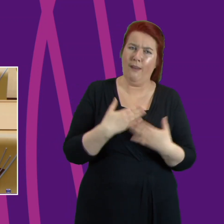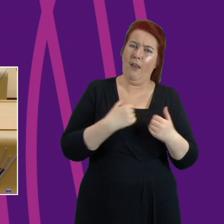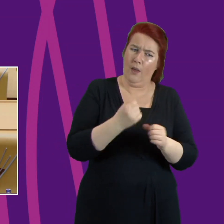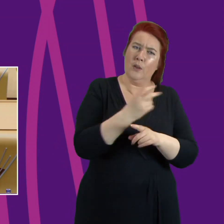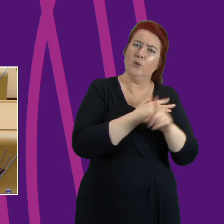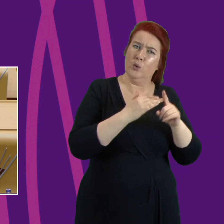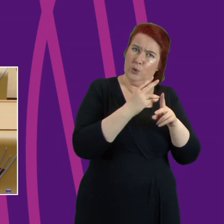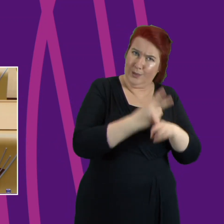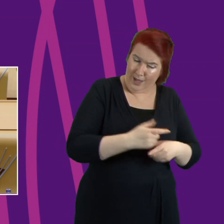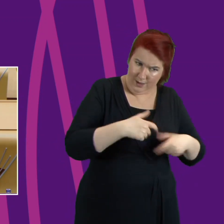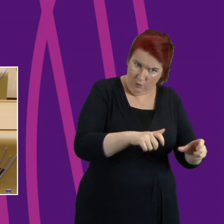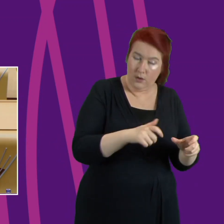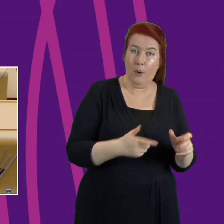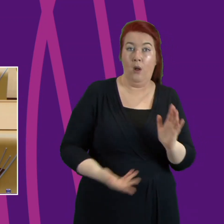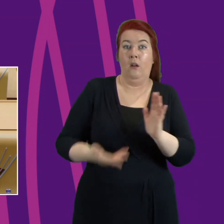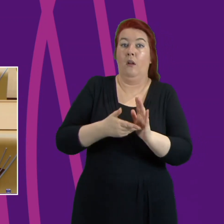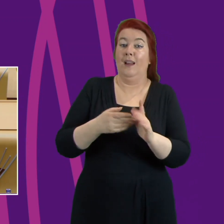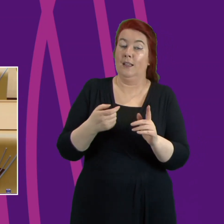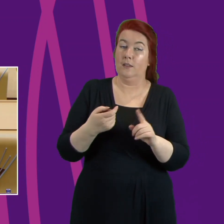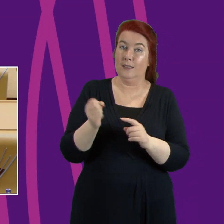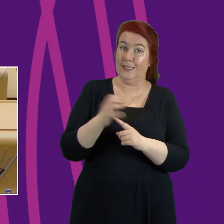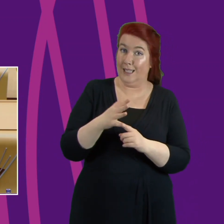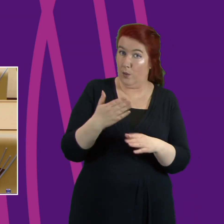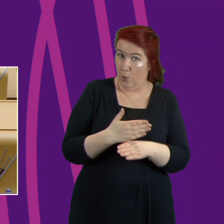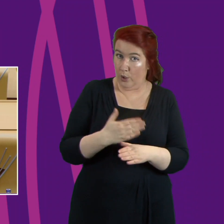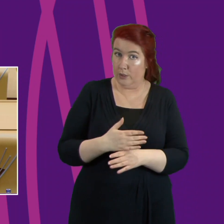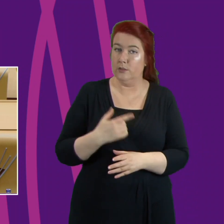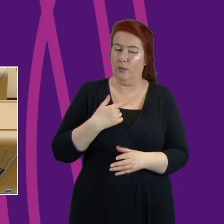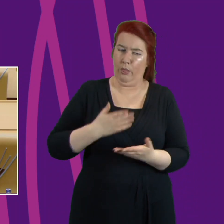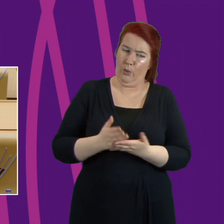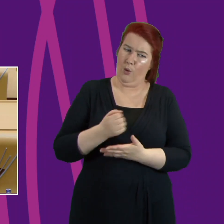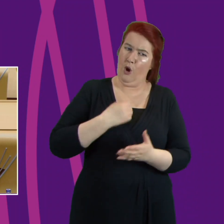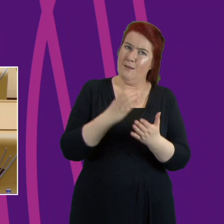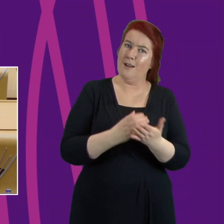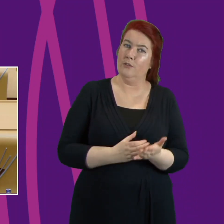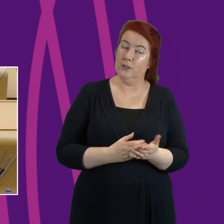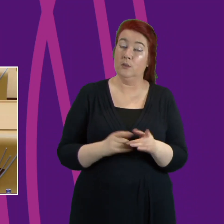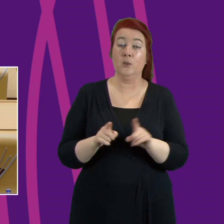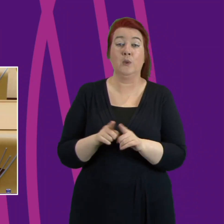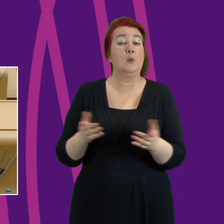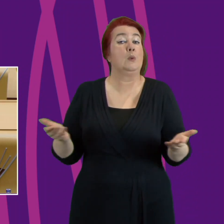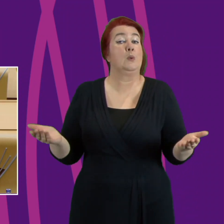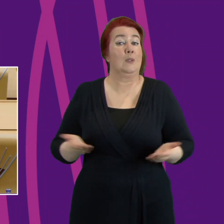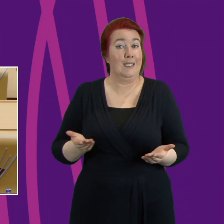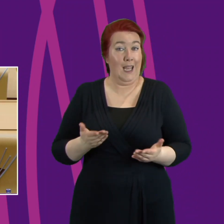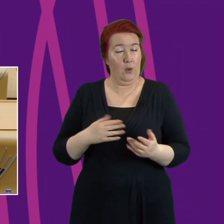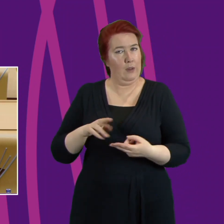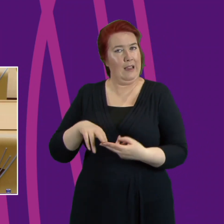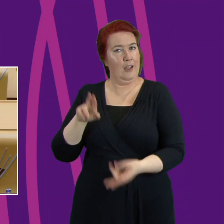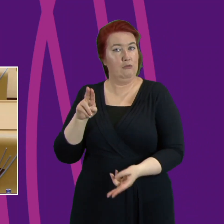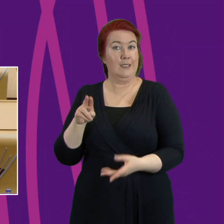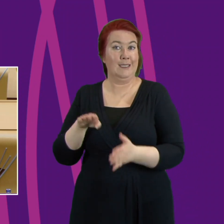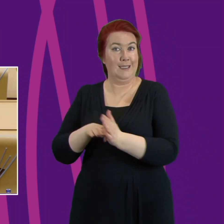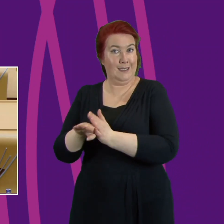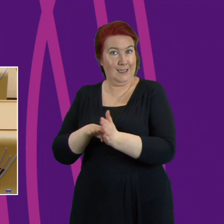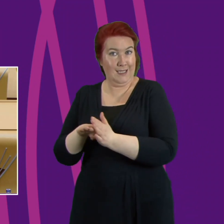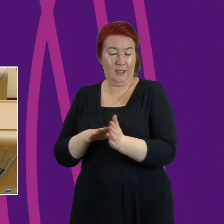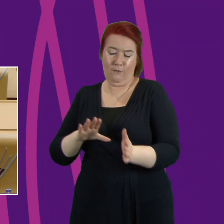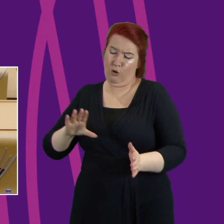sector using the categories that we have outlined before, and have today also increased testing to